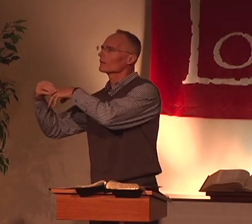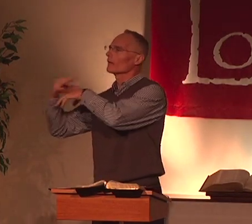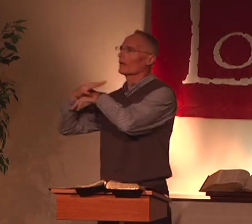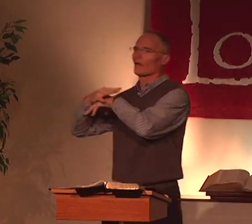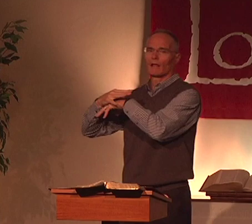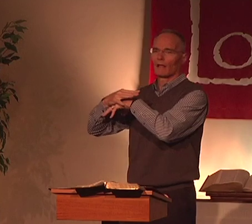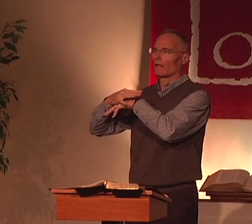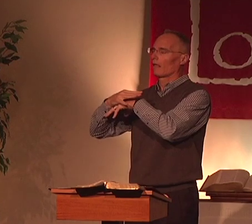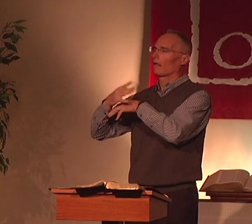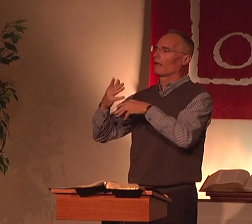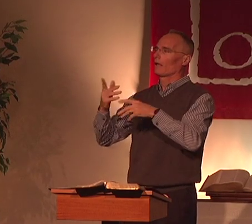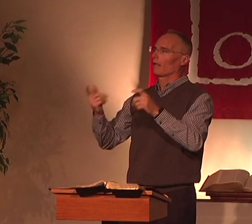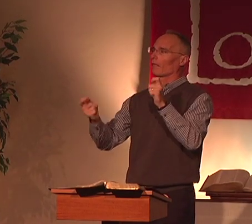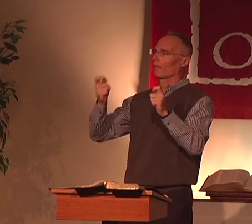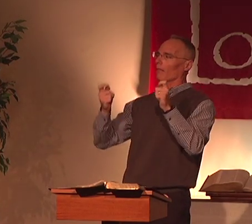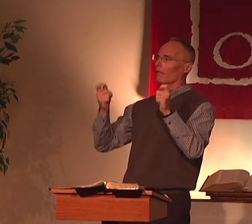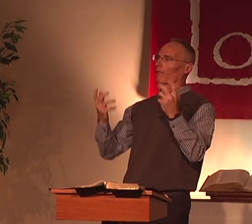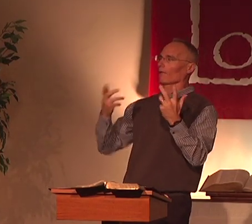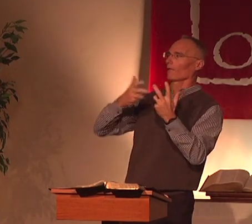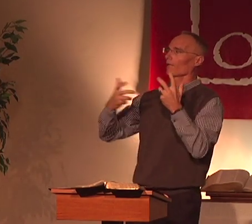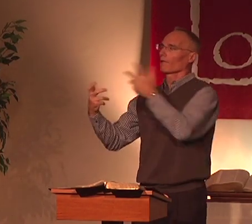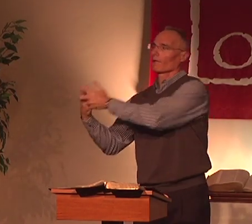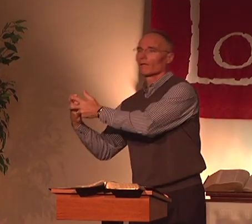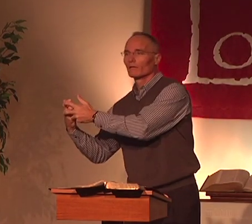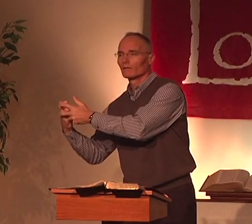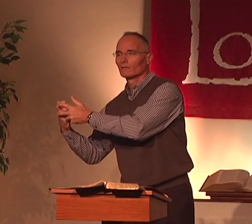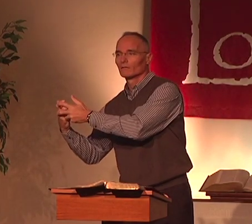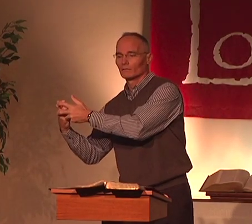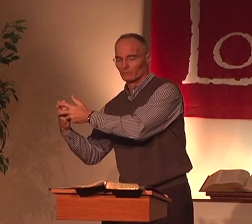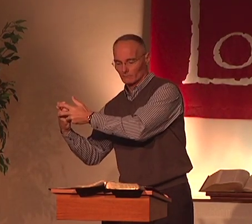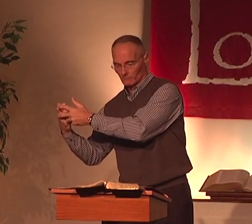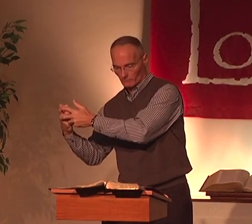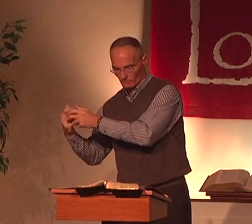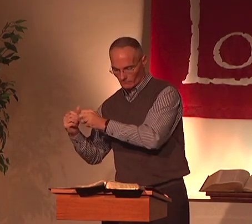My friends To influence me And I change To try to fit with them